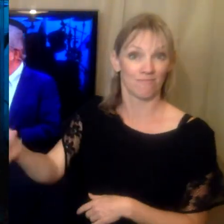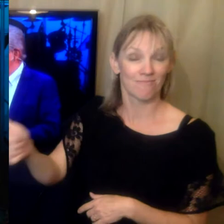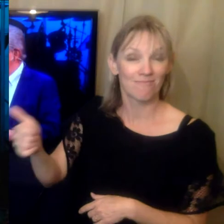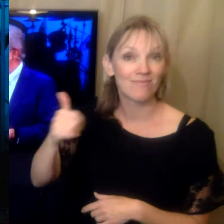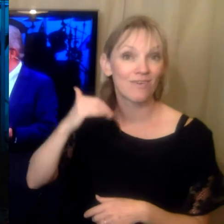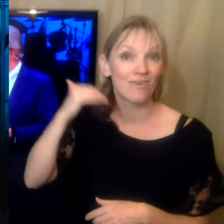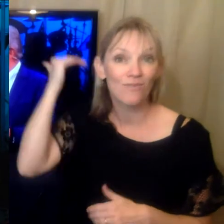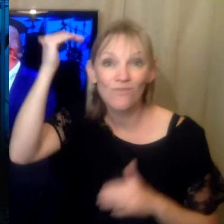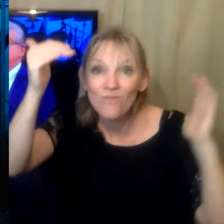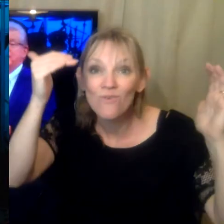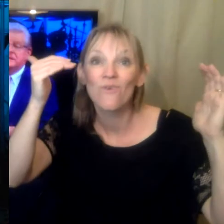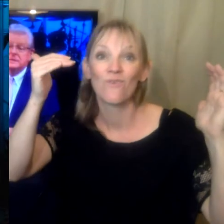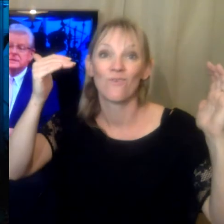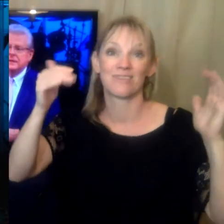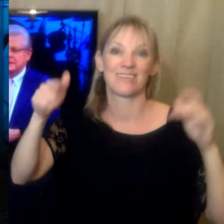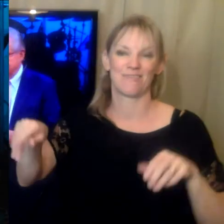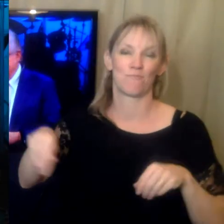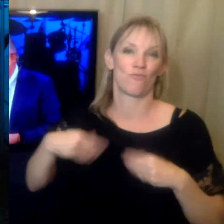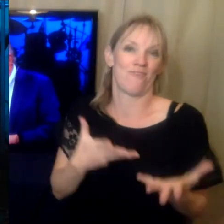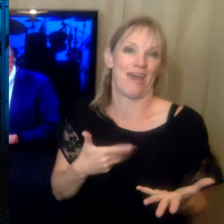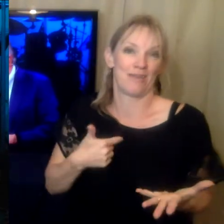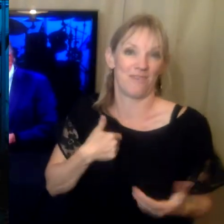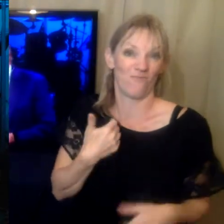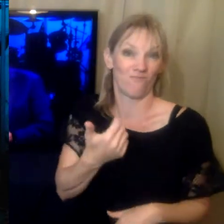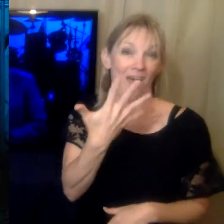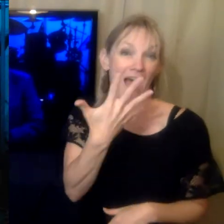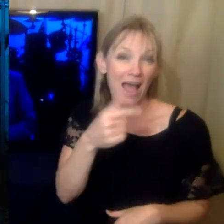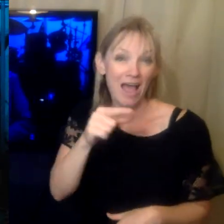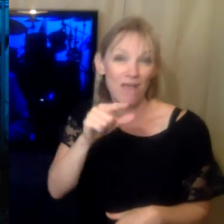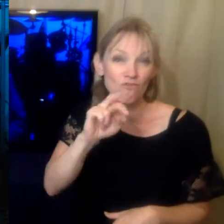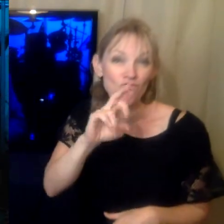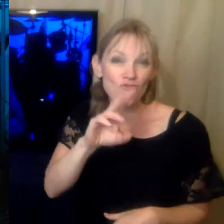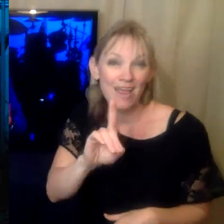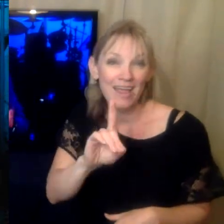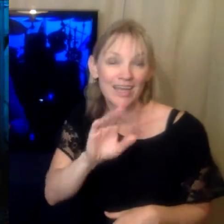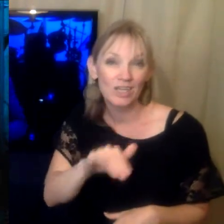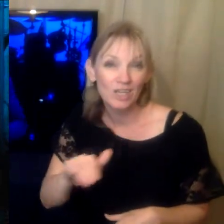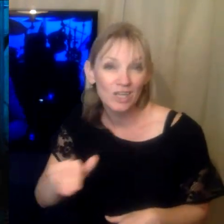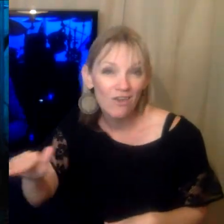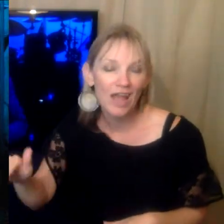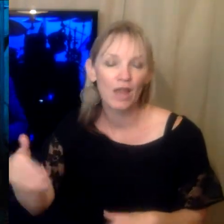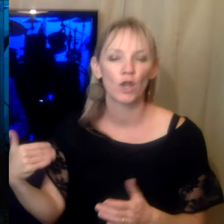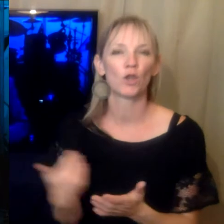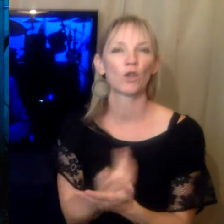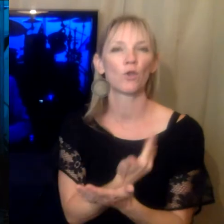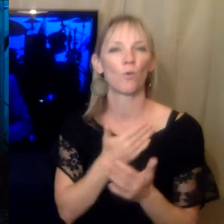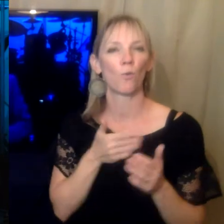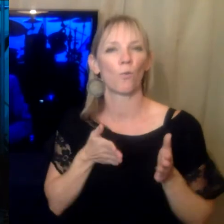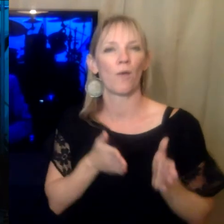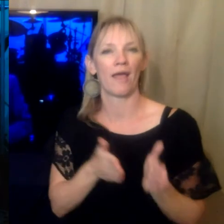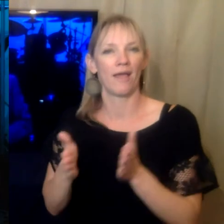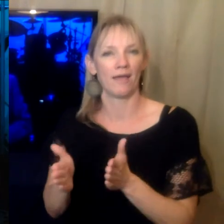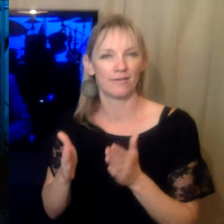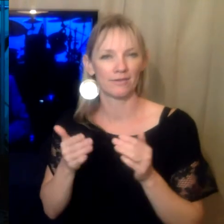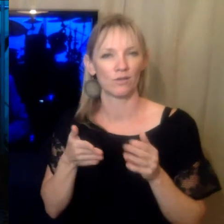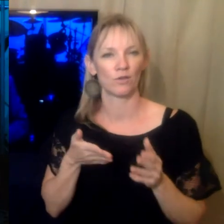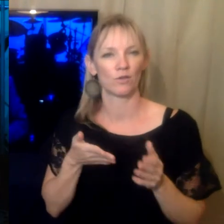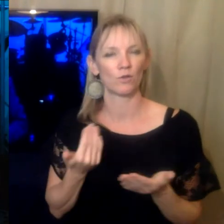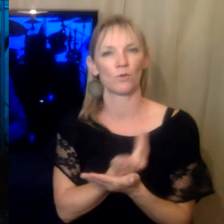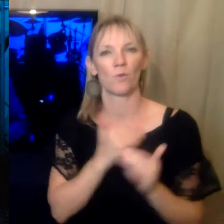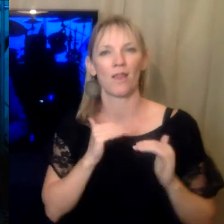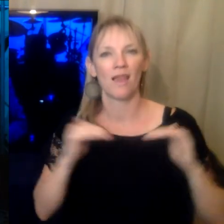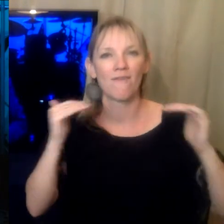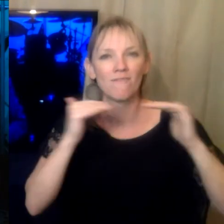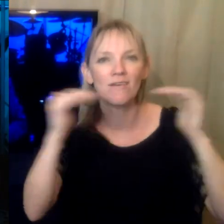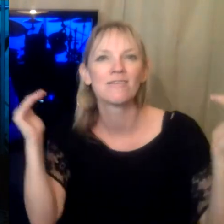given us 5 phenomenal, the best grandkids, by the way, and new dimensions of loving. And I've always loved